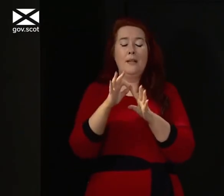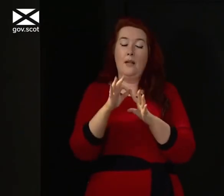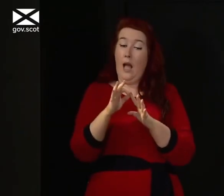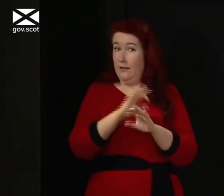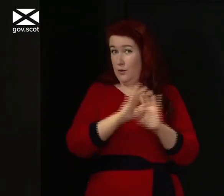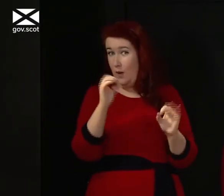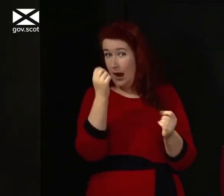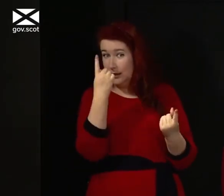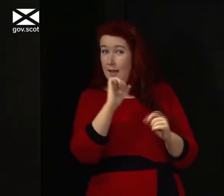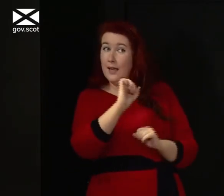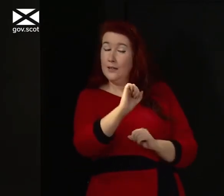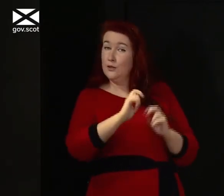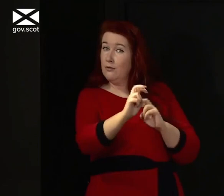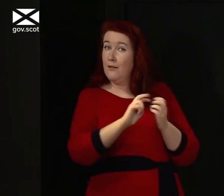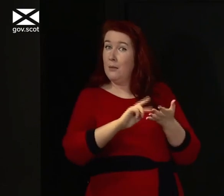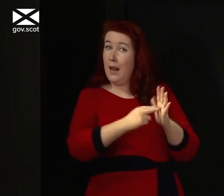travel plans are.